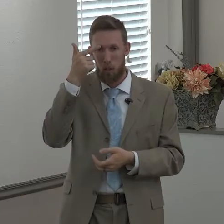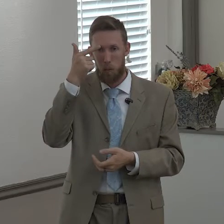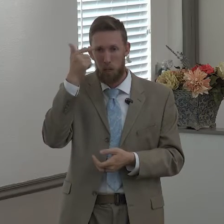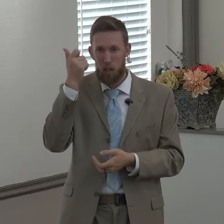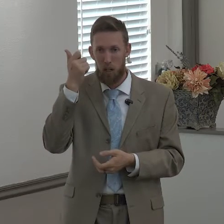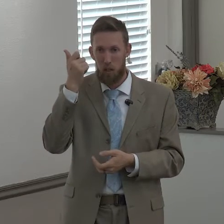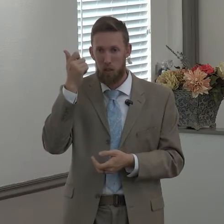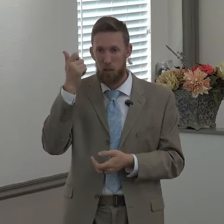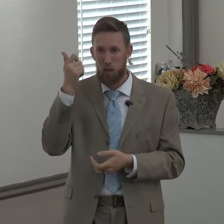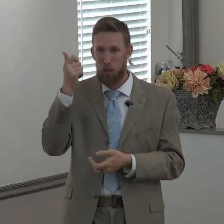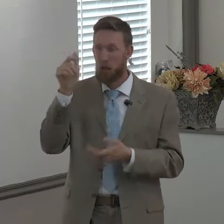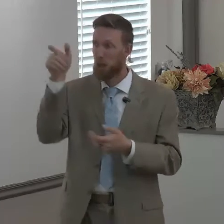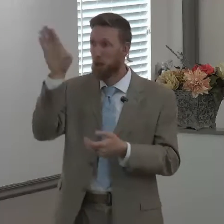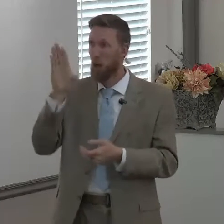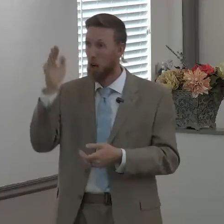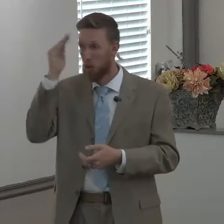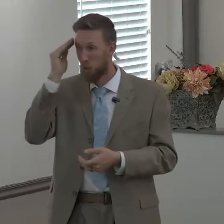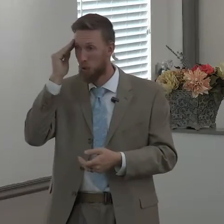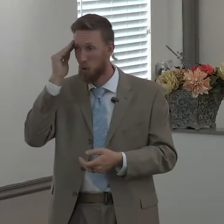Bible.